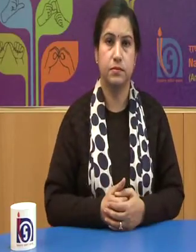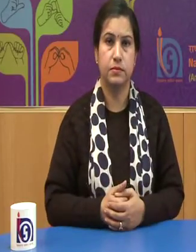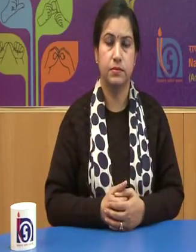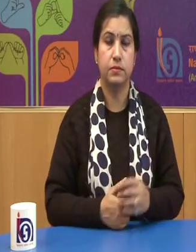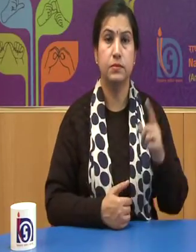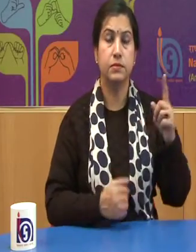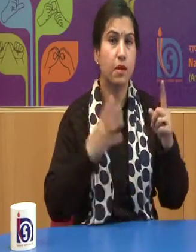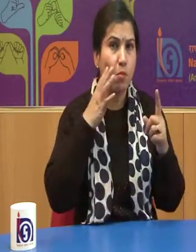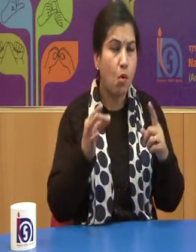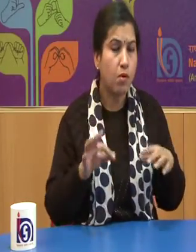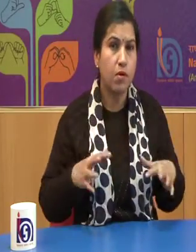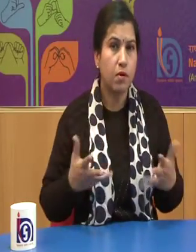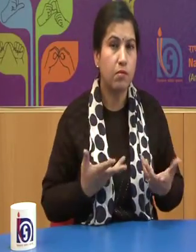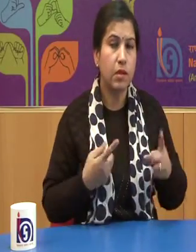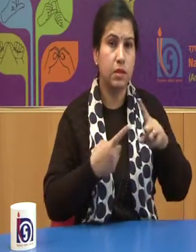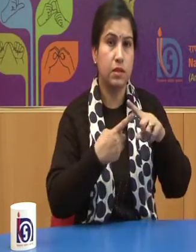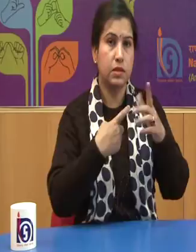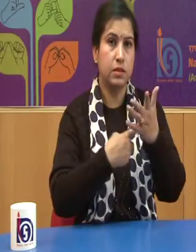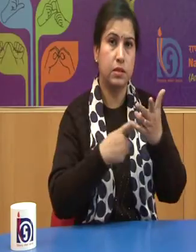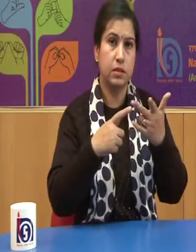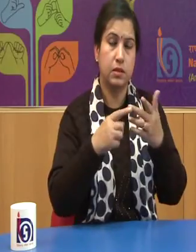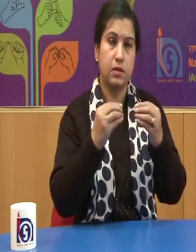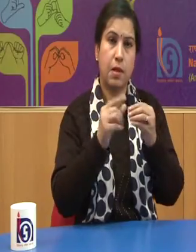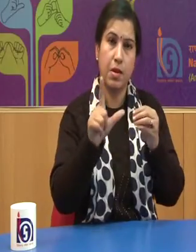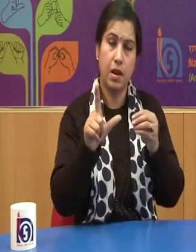One of the important tribal revolt